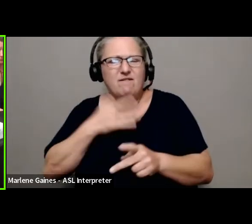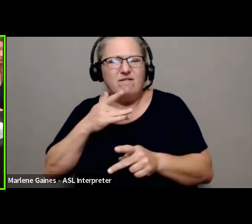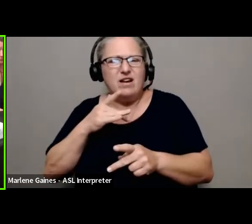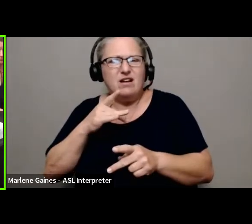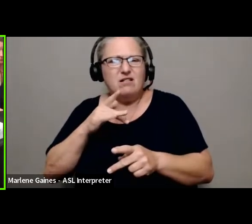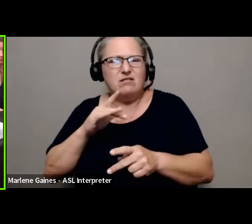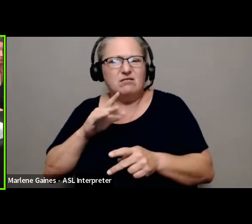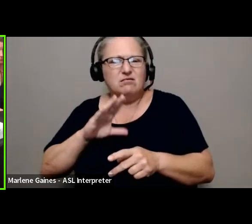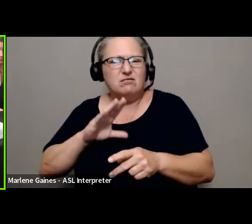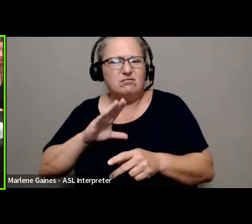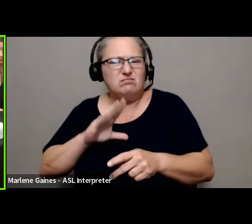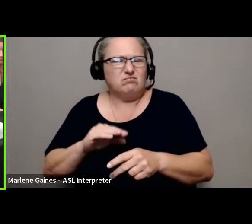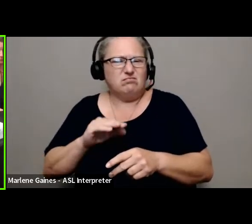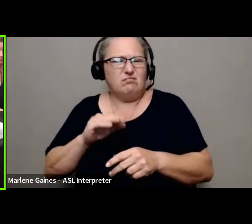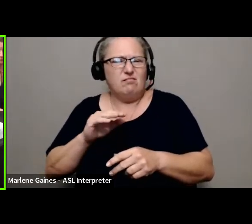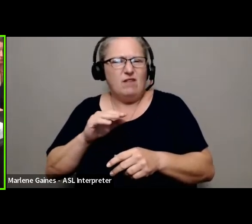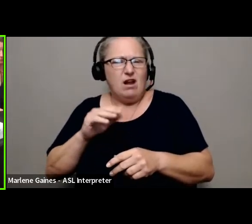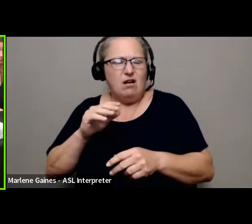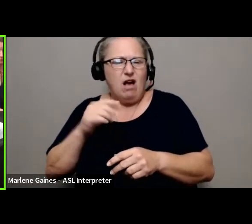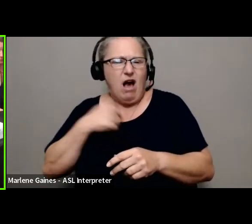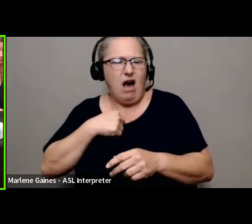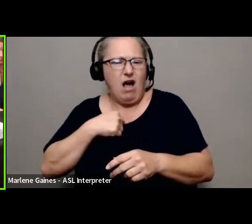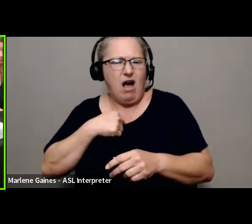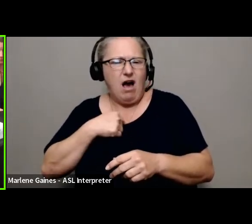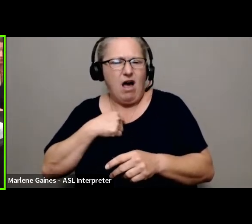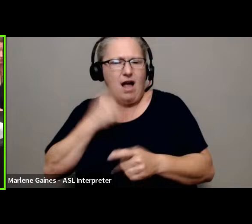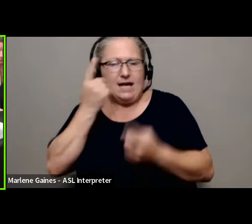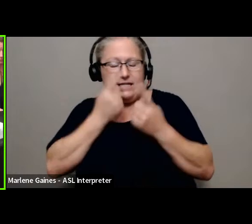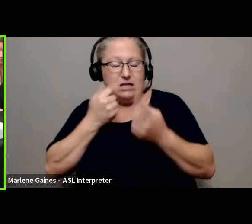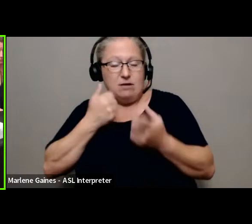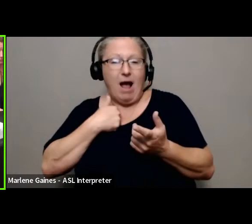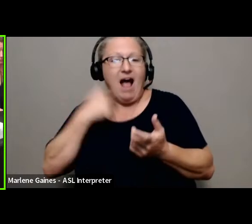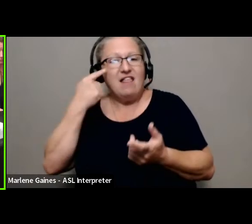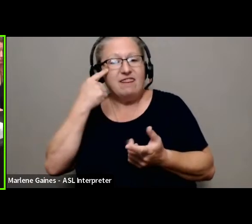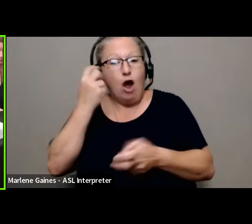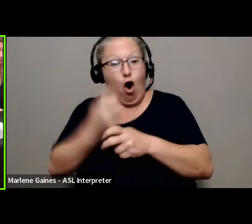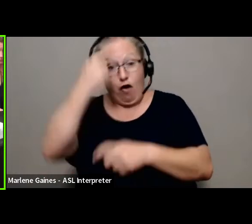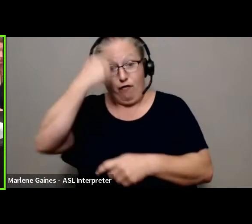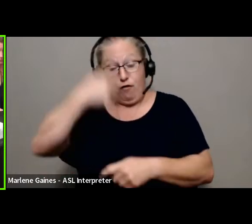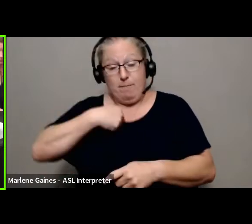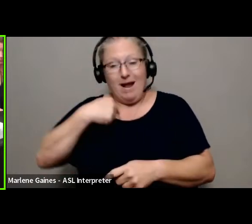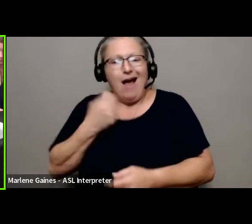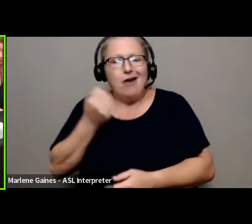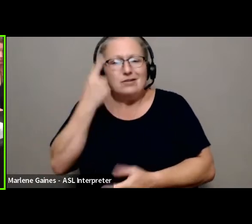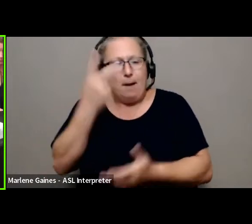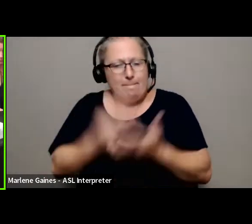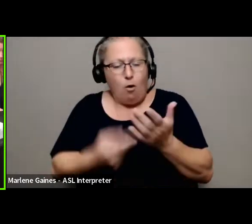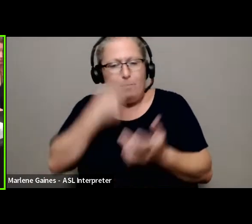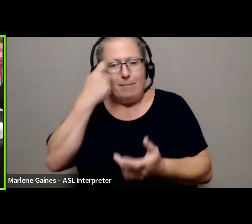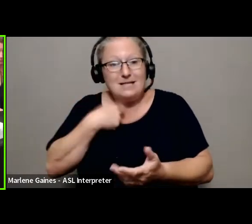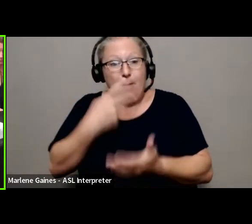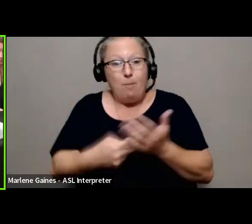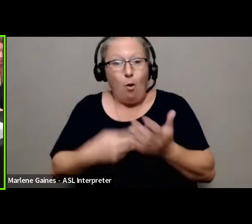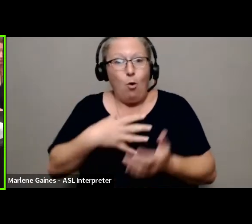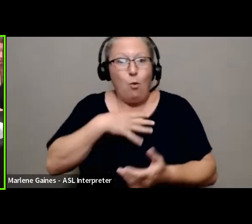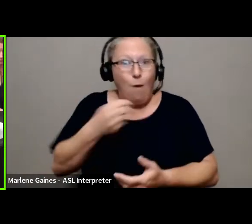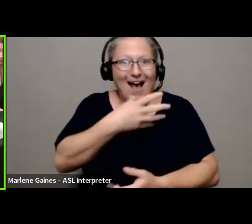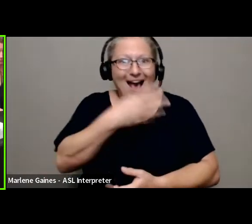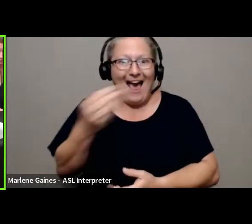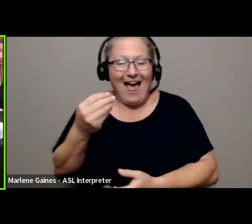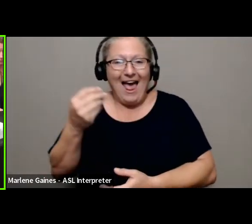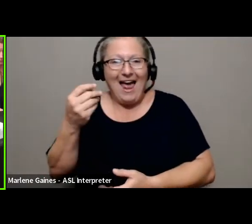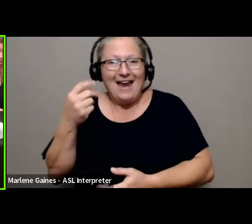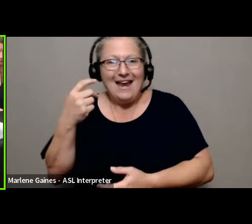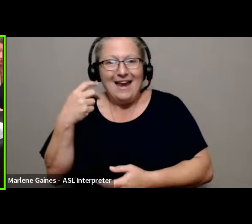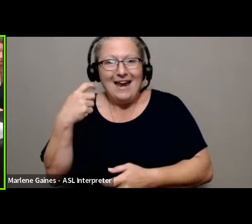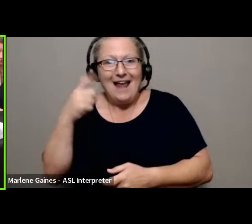it shouldn't demean anyone in I'm consider myself. I think what's hard for me is I understand both sides because I'm both white and